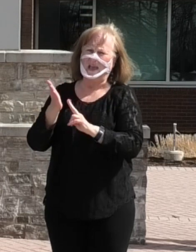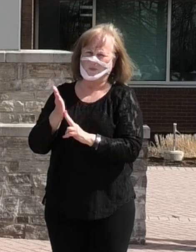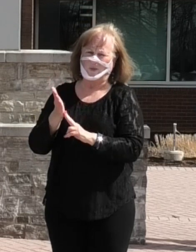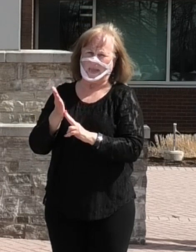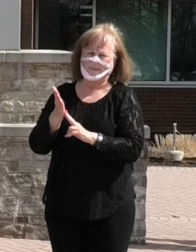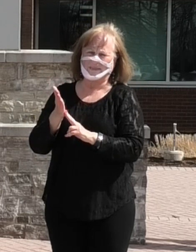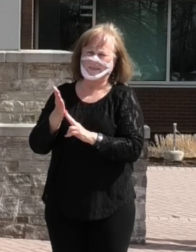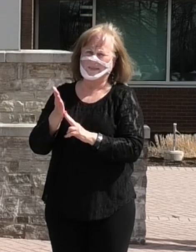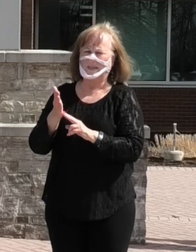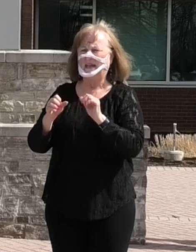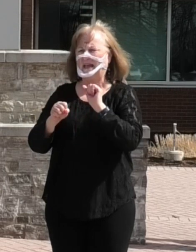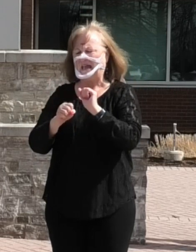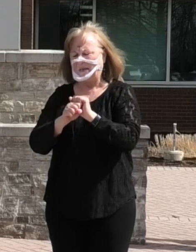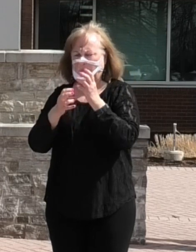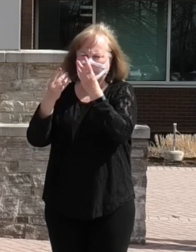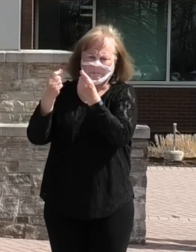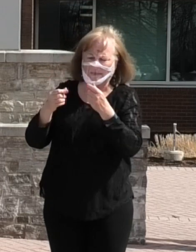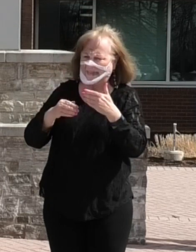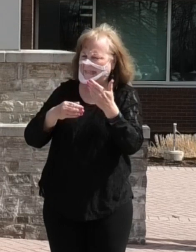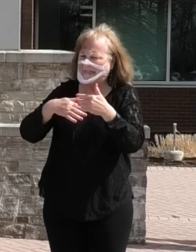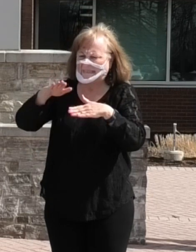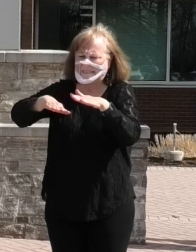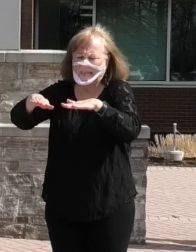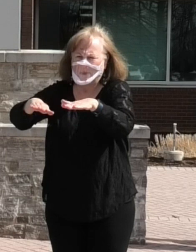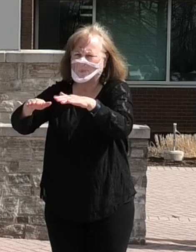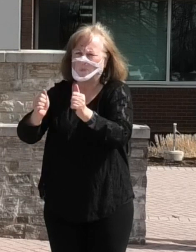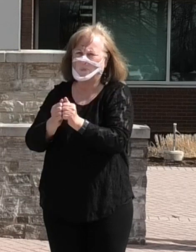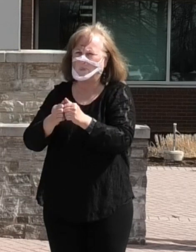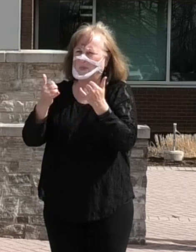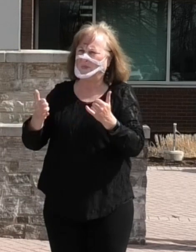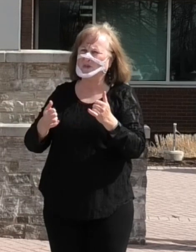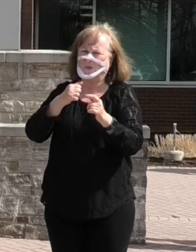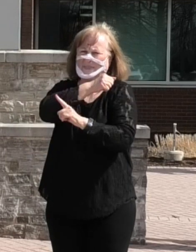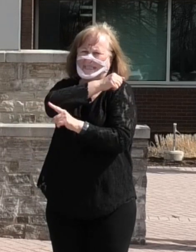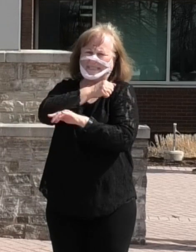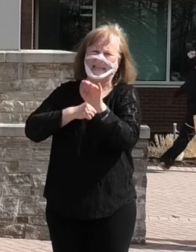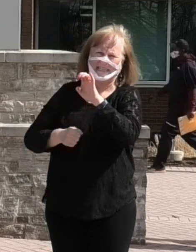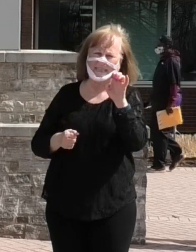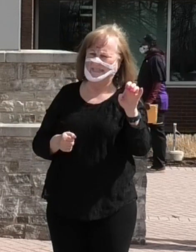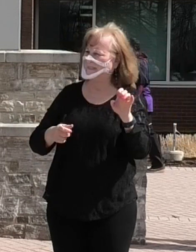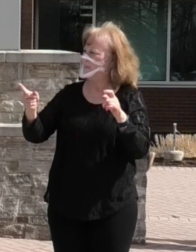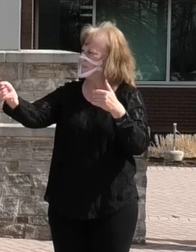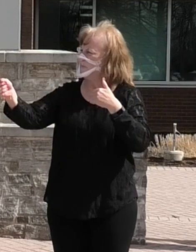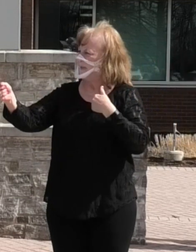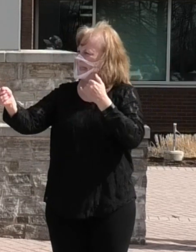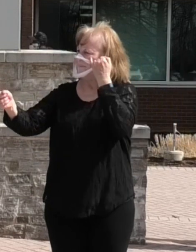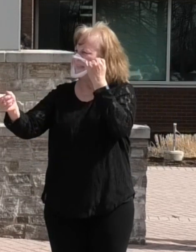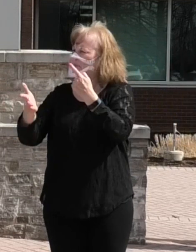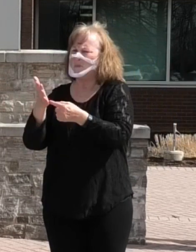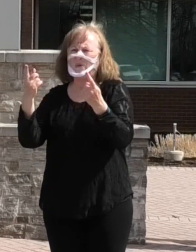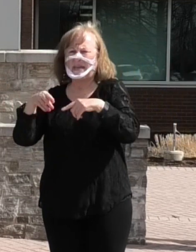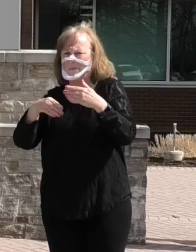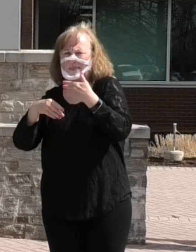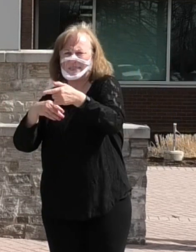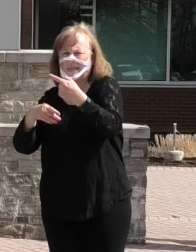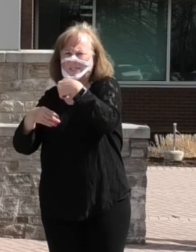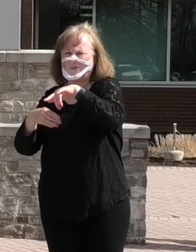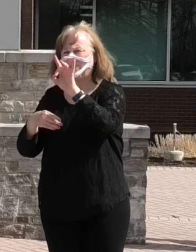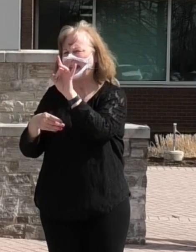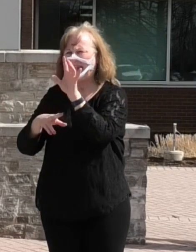contract and work through next steps with the current detainees. And do you have any idea what happens next?